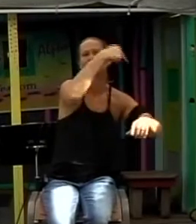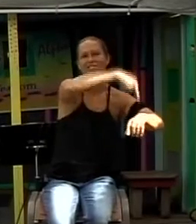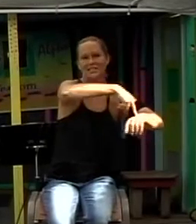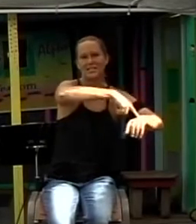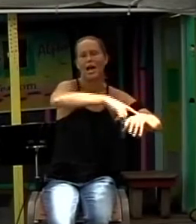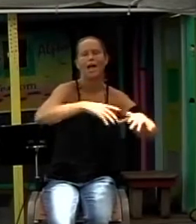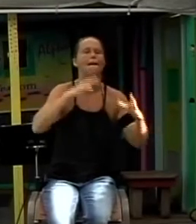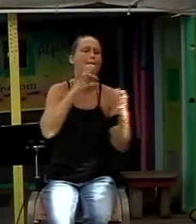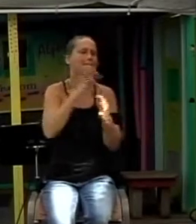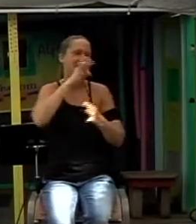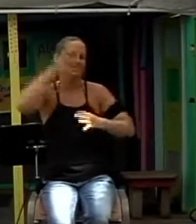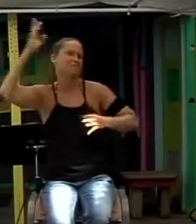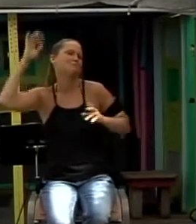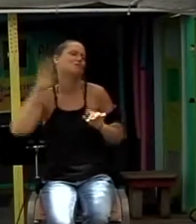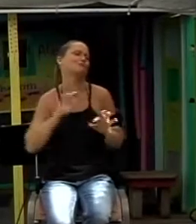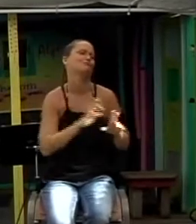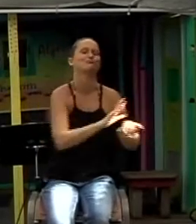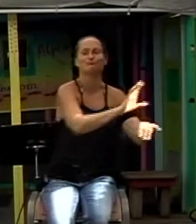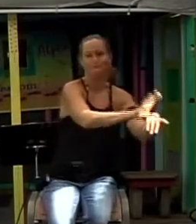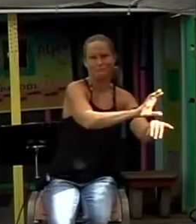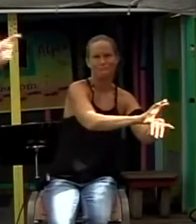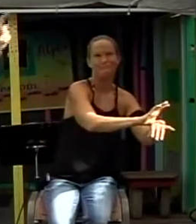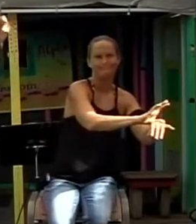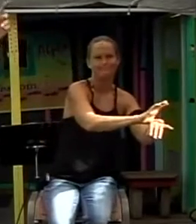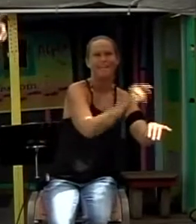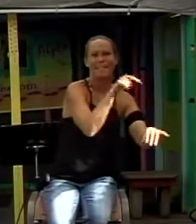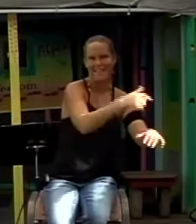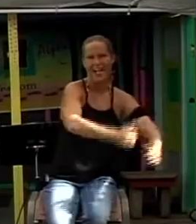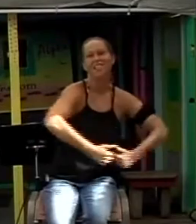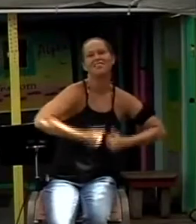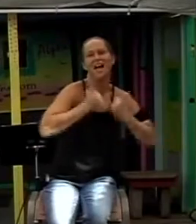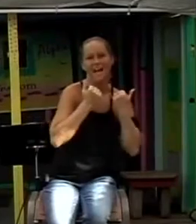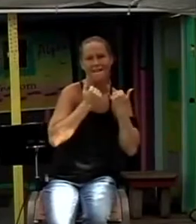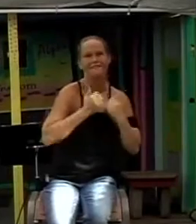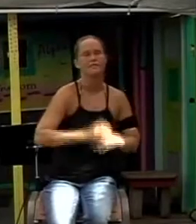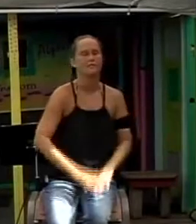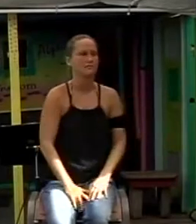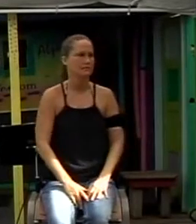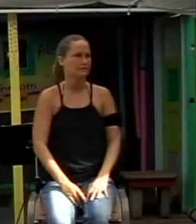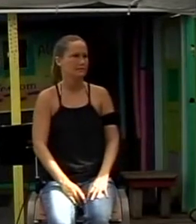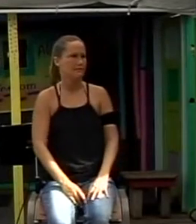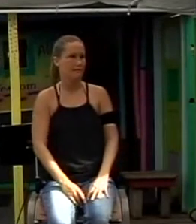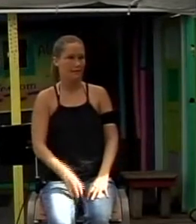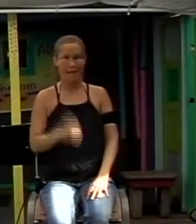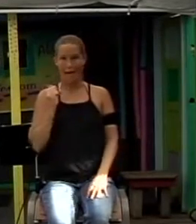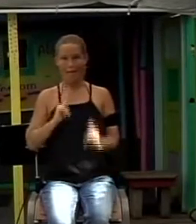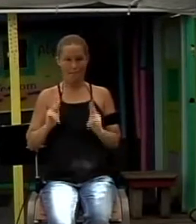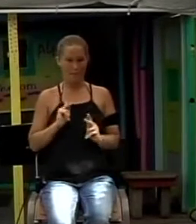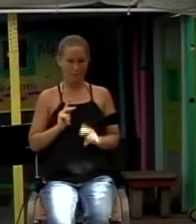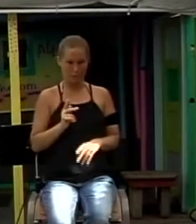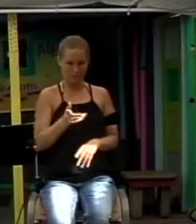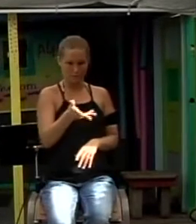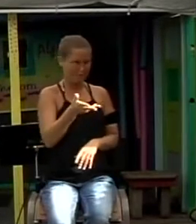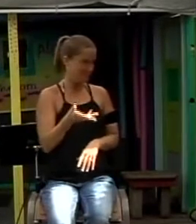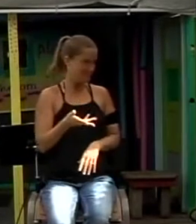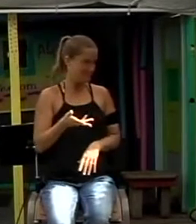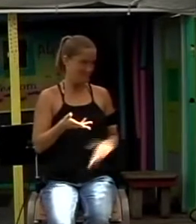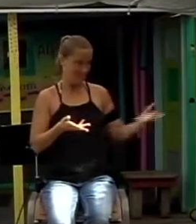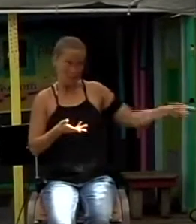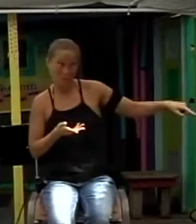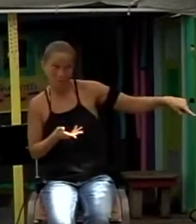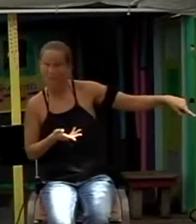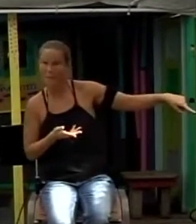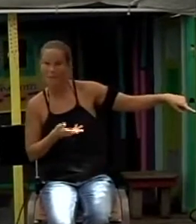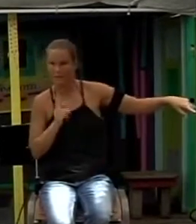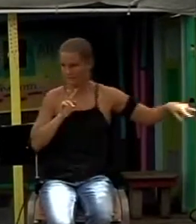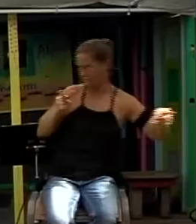Others mocked them and said, "They're full of new wine." In other words, they're drunk on the